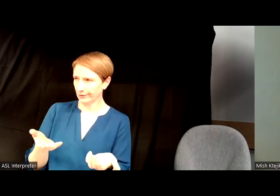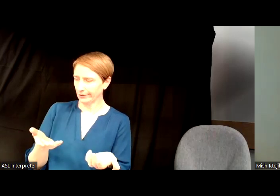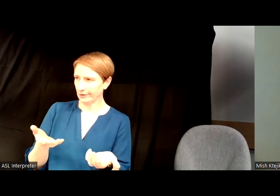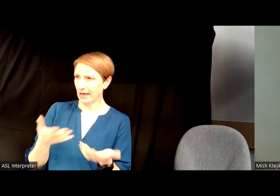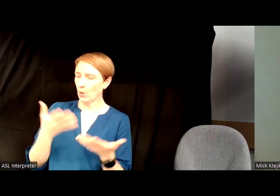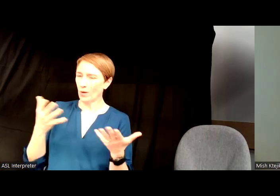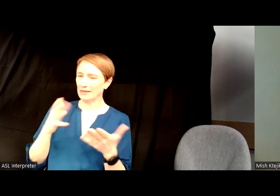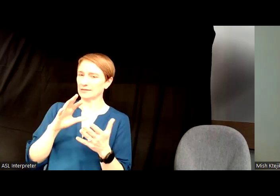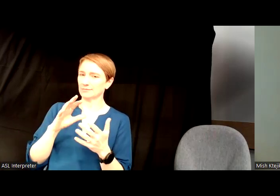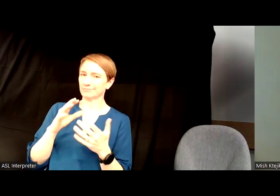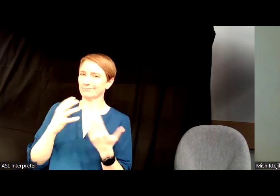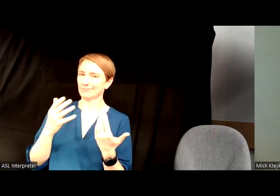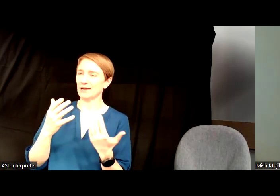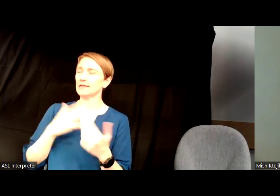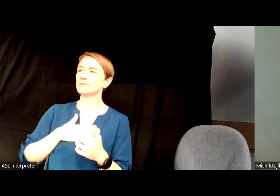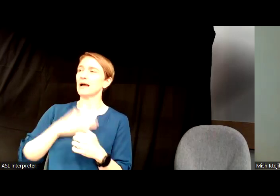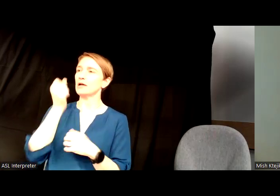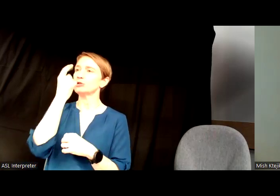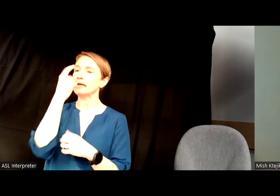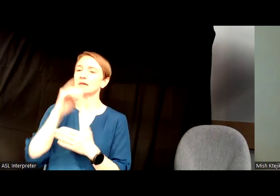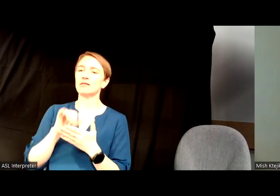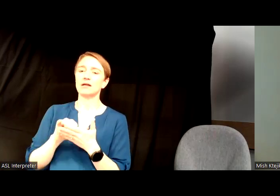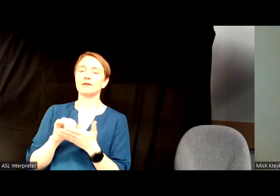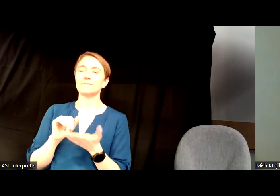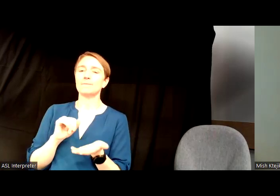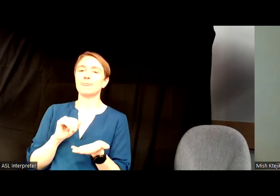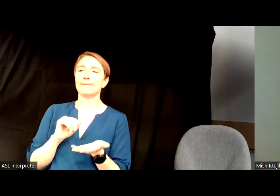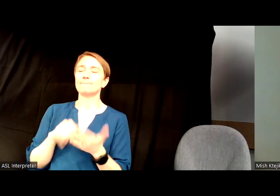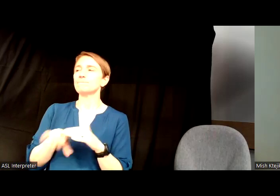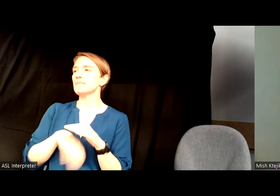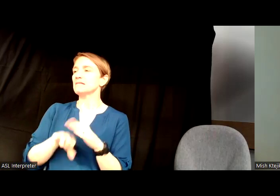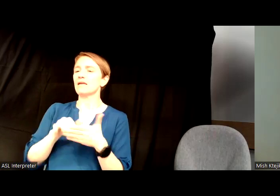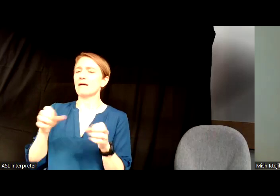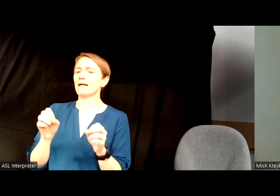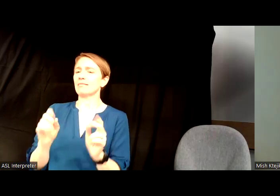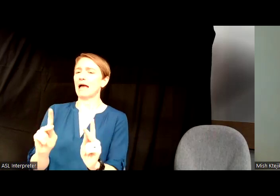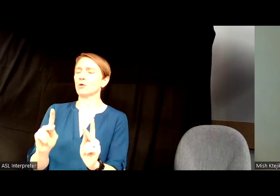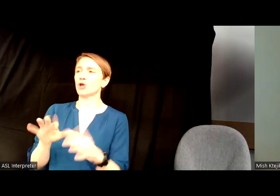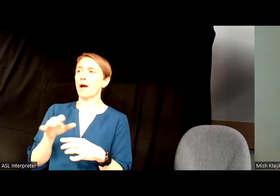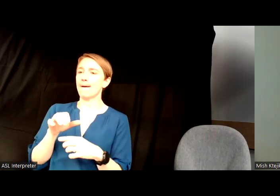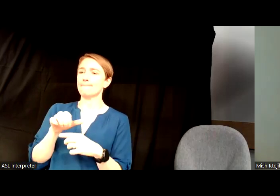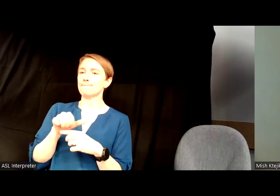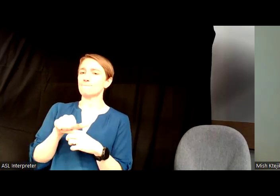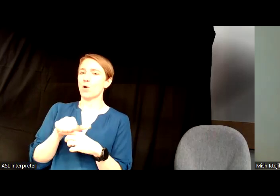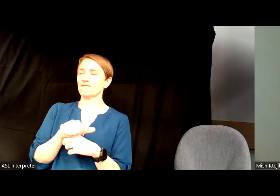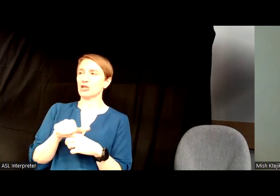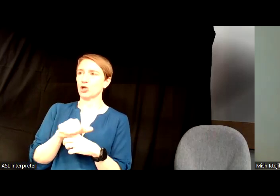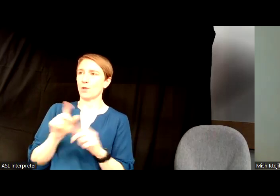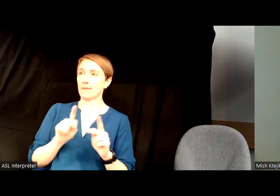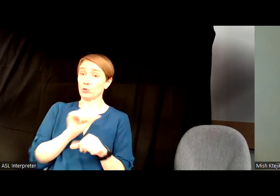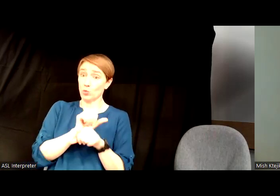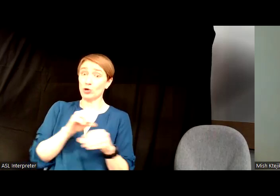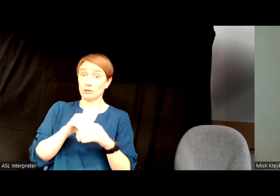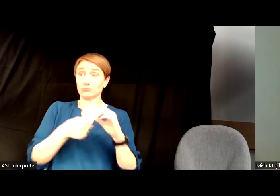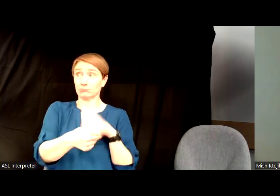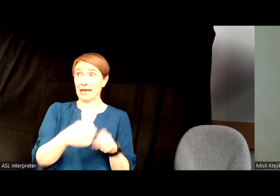Just my understanding was it was basically allowing provisional people to work in education, so they